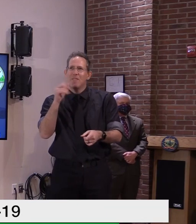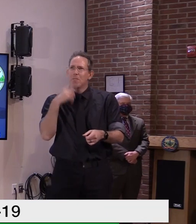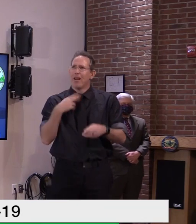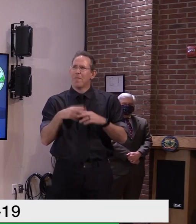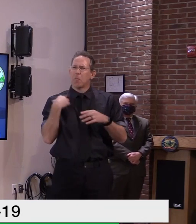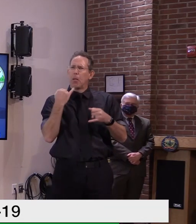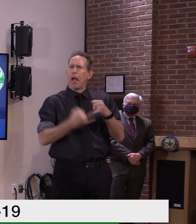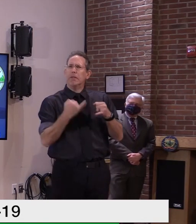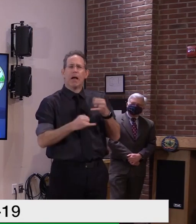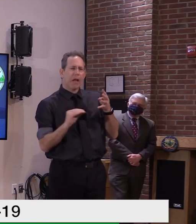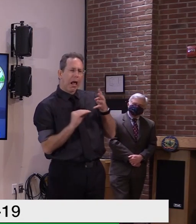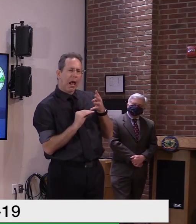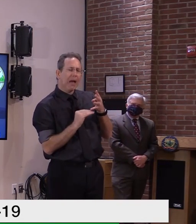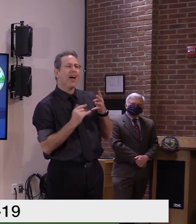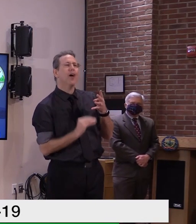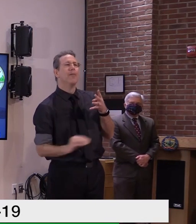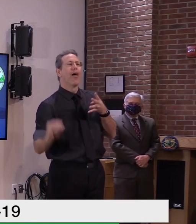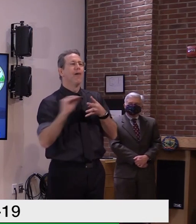Rebecca.